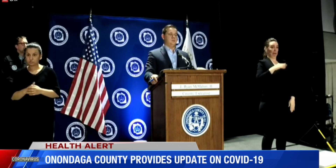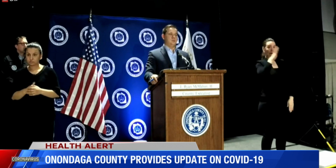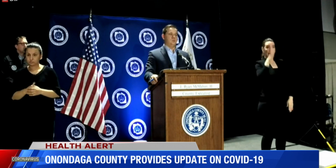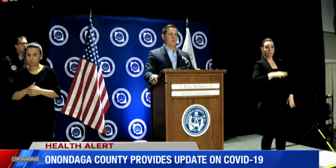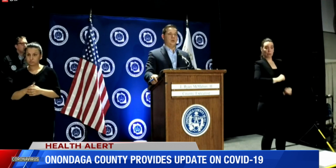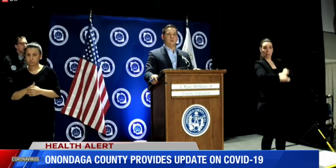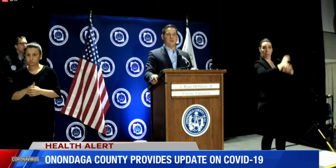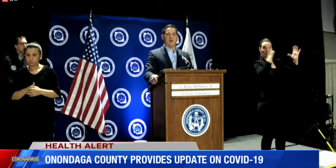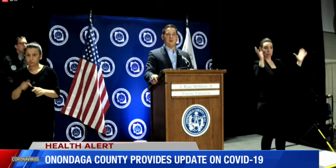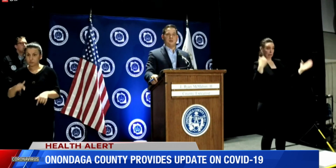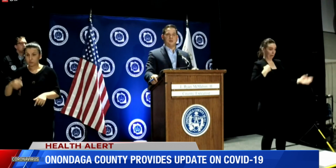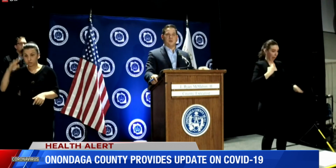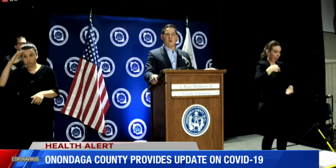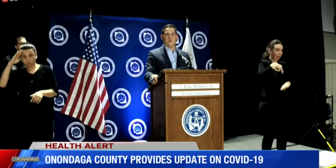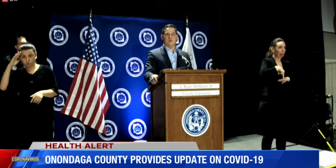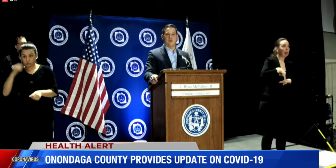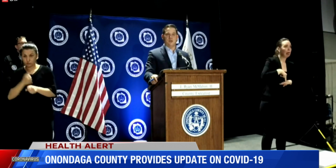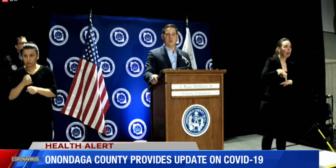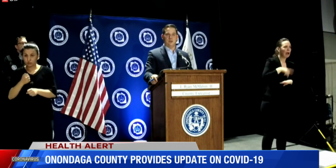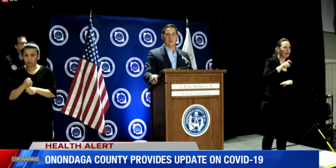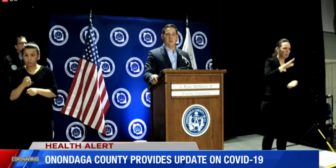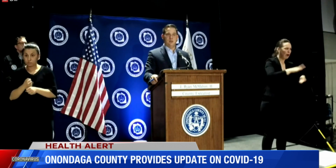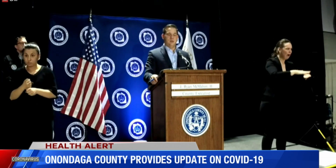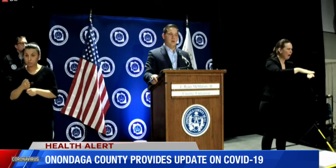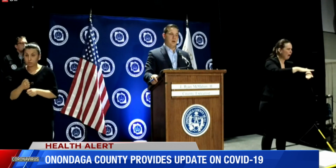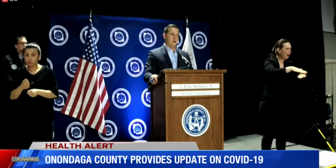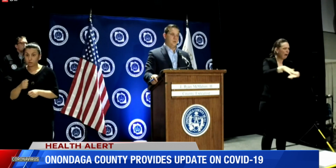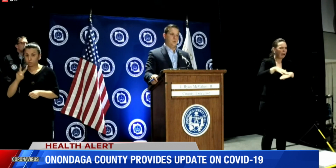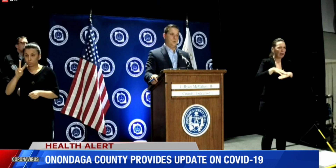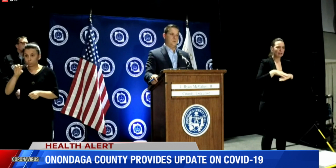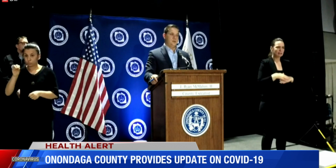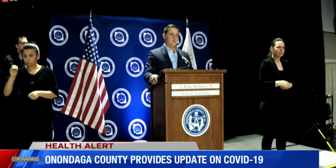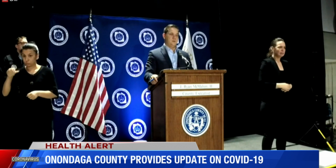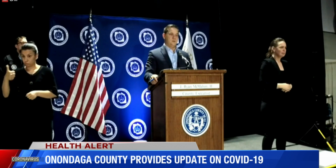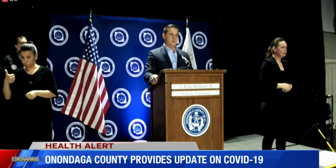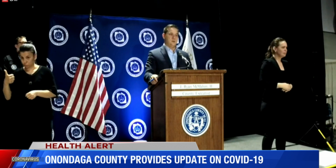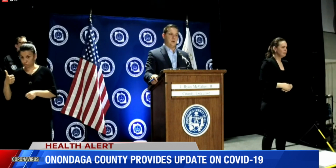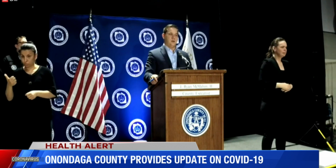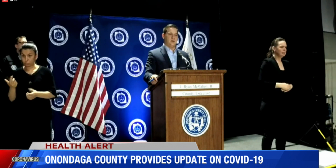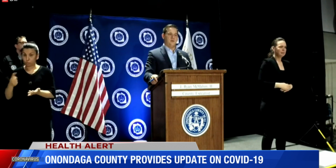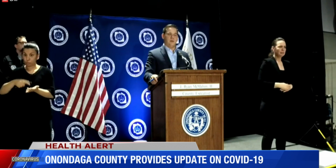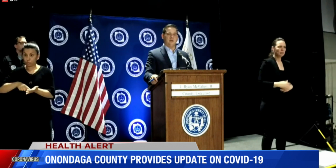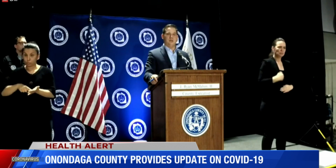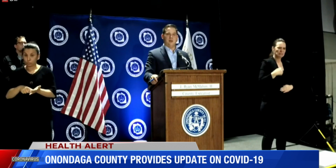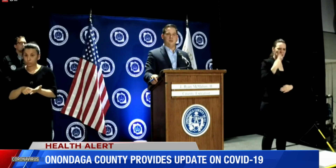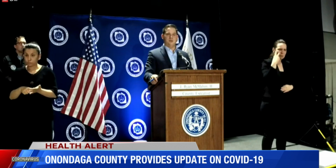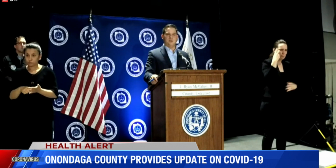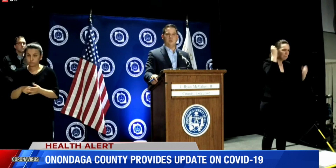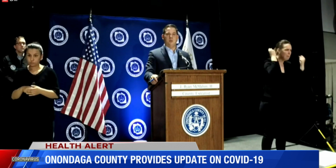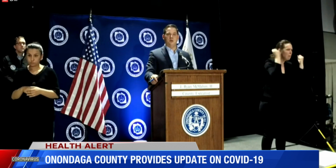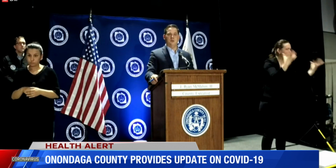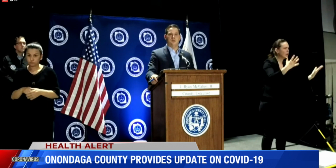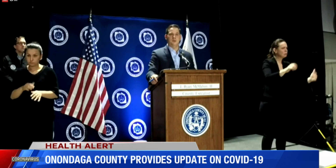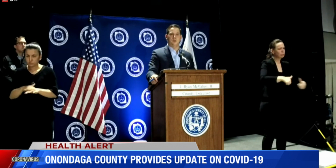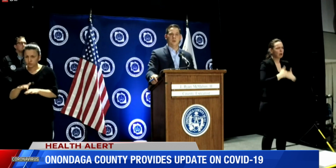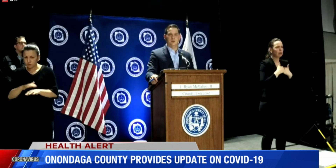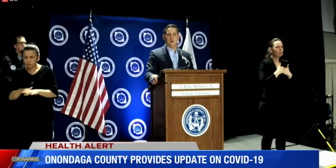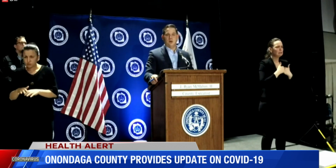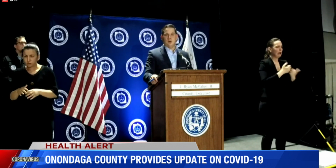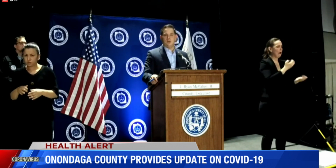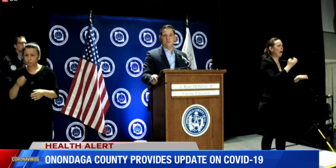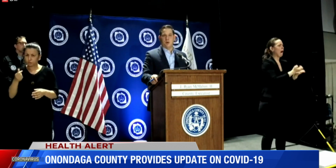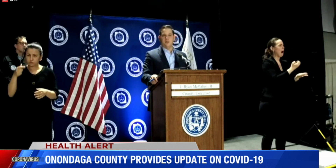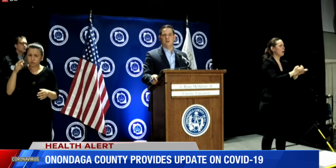seen real challenges, the Great Recession, and we've seen other governmental challenges. You deal with budgets, you deal